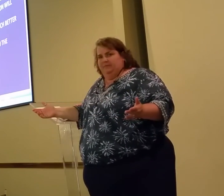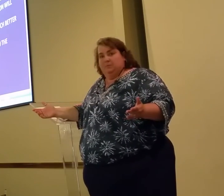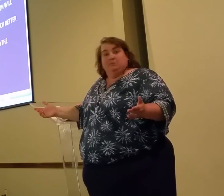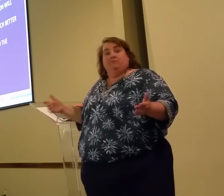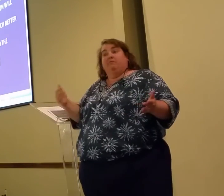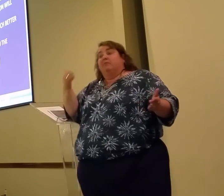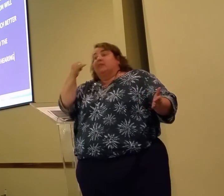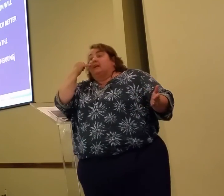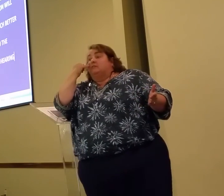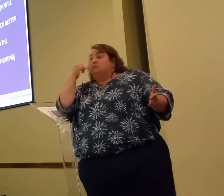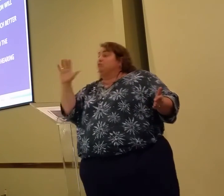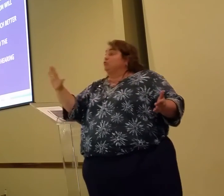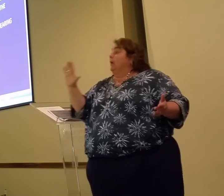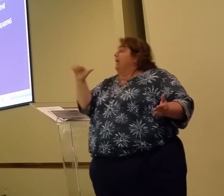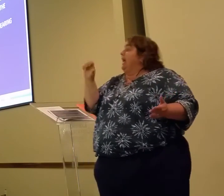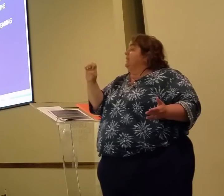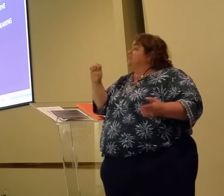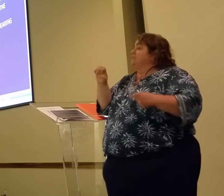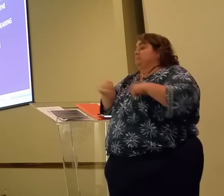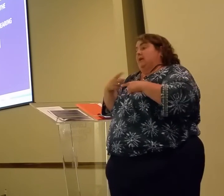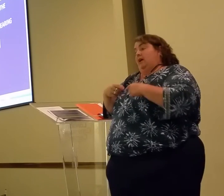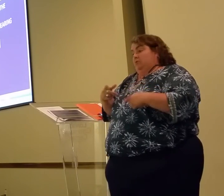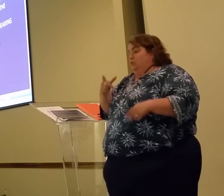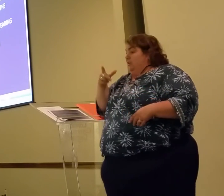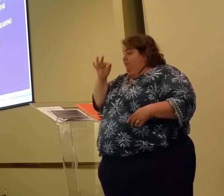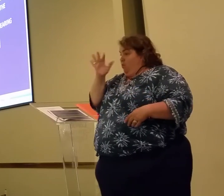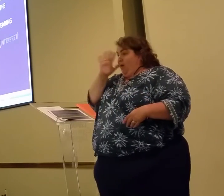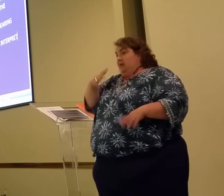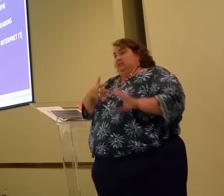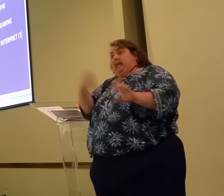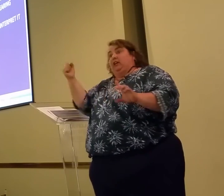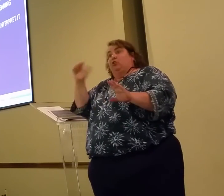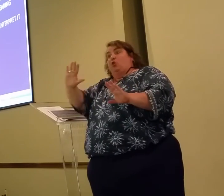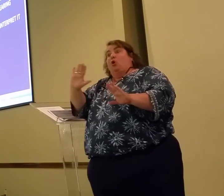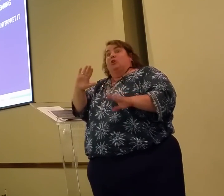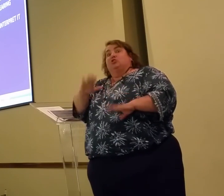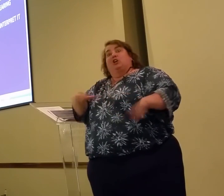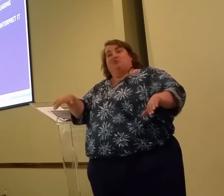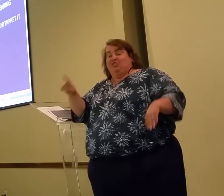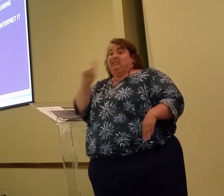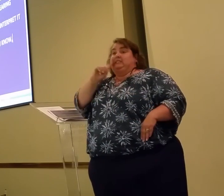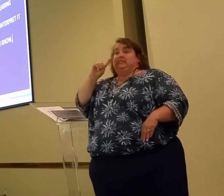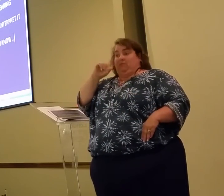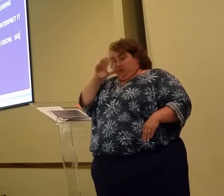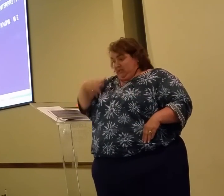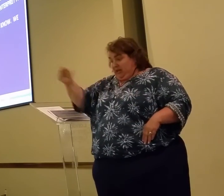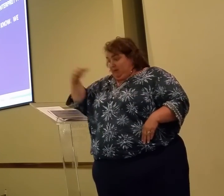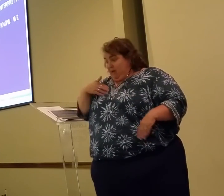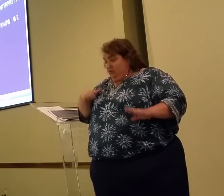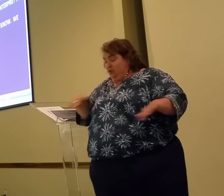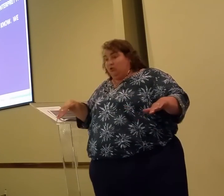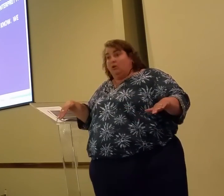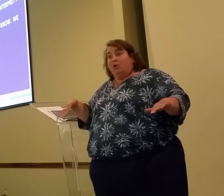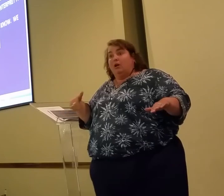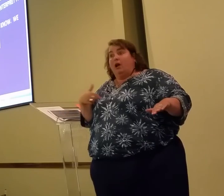who will then interpret it to the hearing person. You know, we don't know if somebody is going to take their